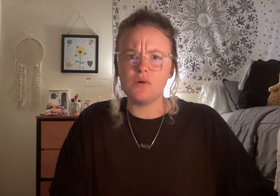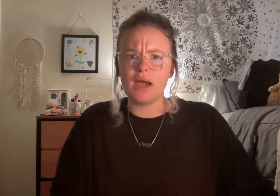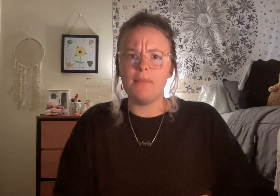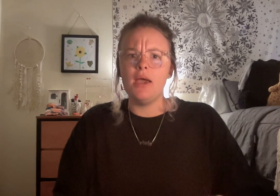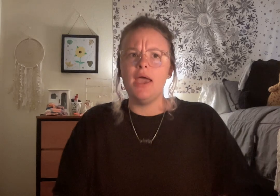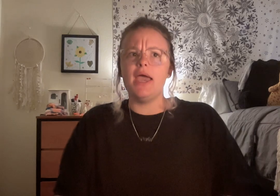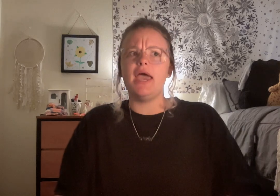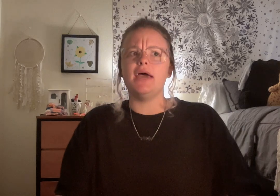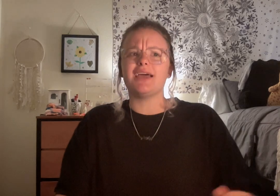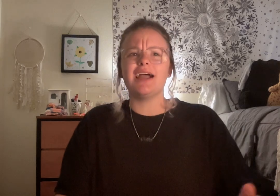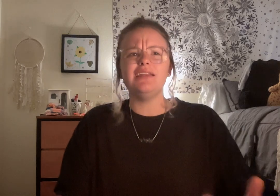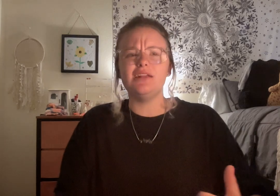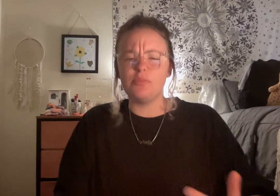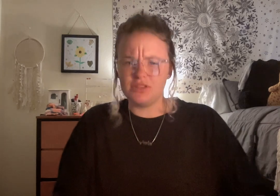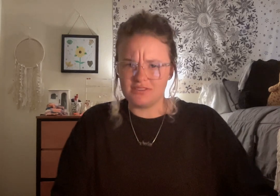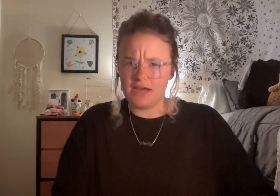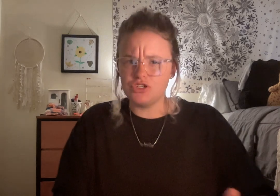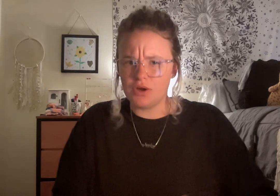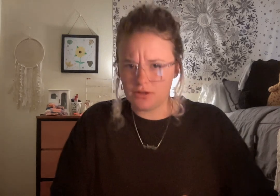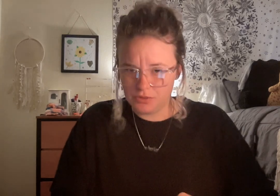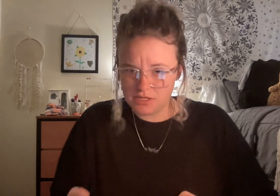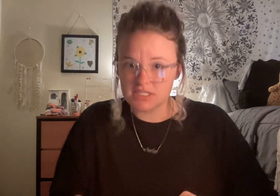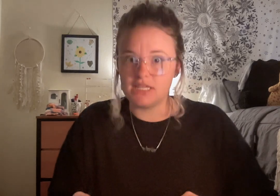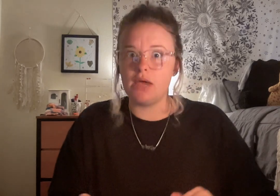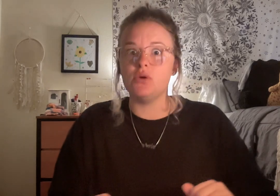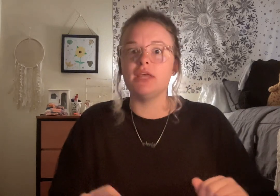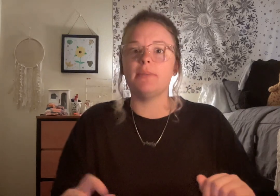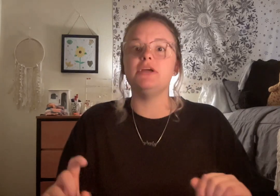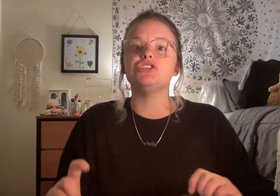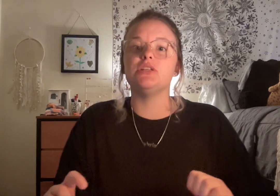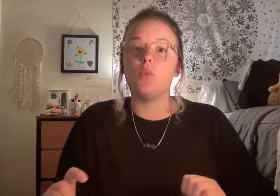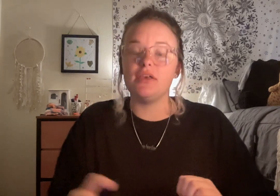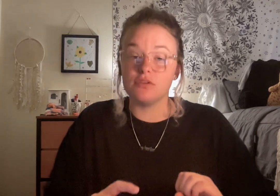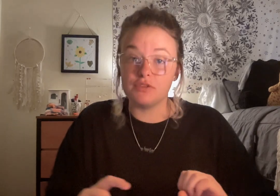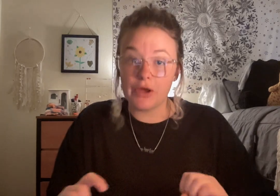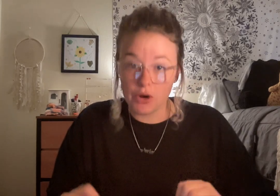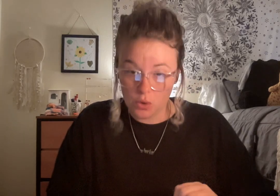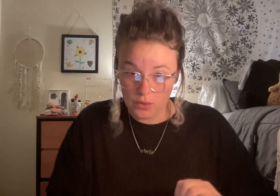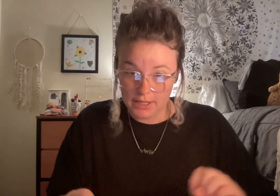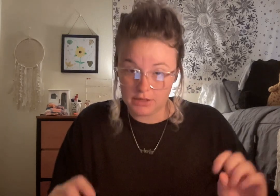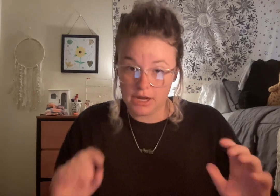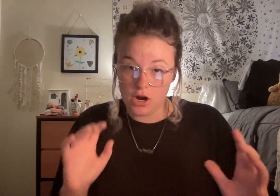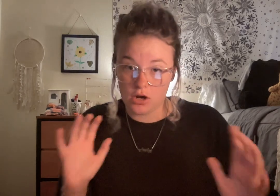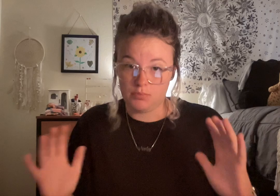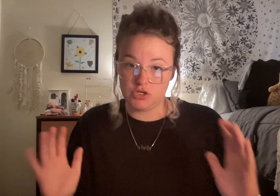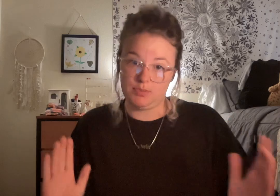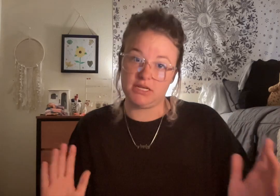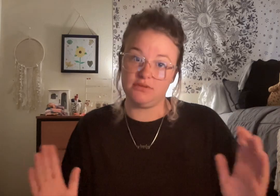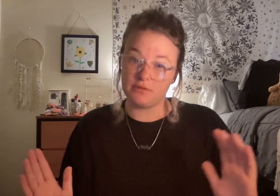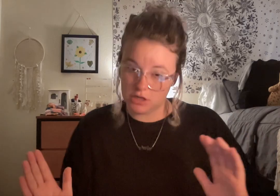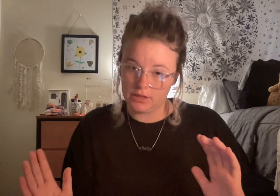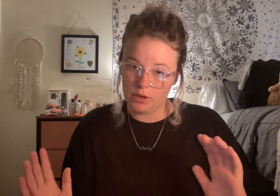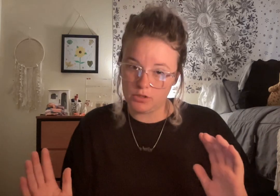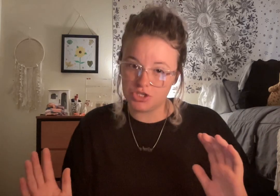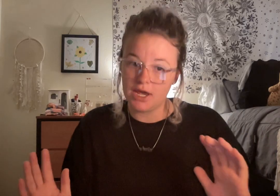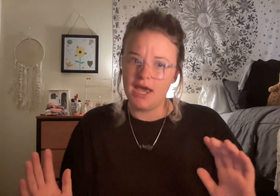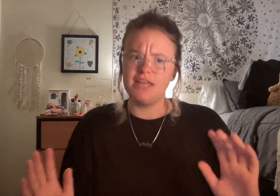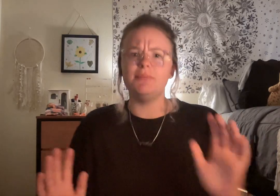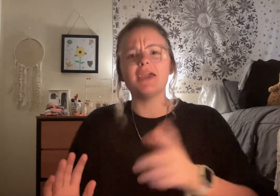vocab, and I kind of need help with this. How'd y'all include this? And they would like pitch in ways of their perspective of their language, and they'd be like, hey,